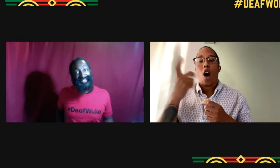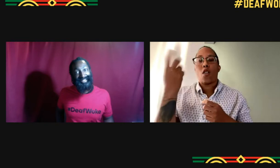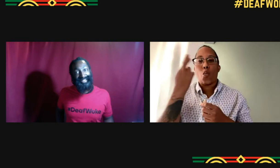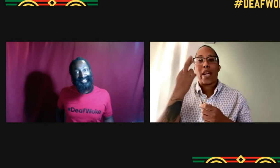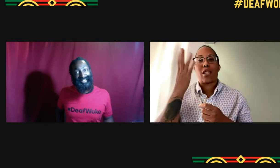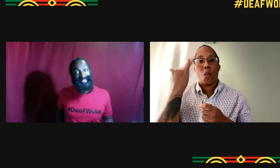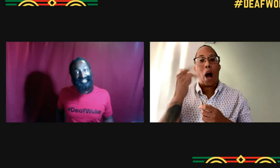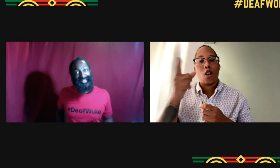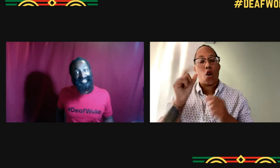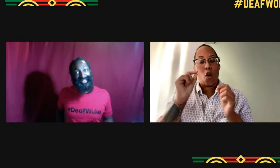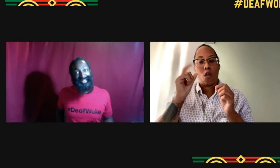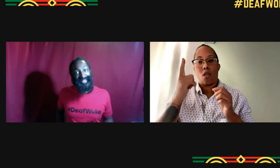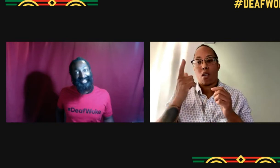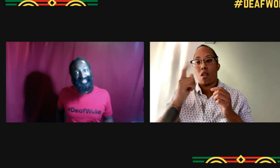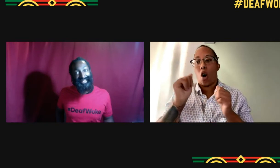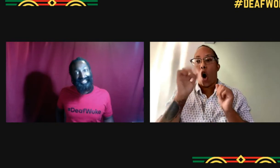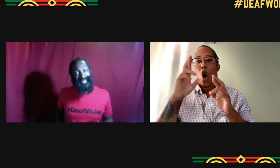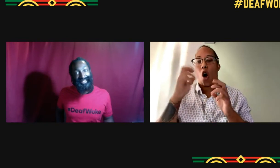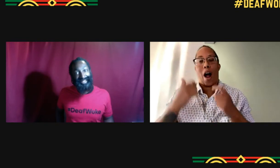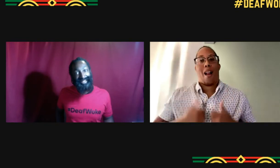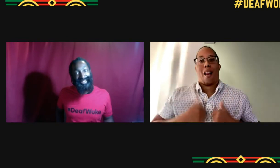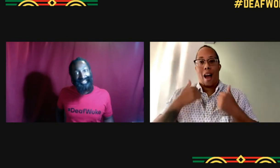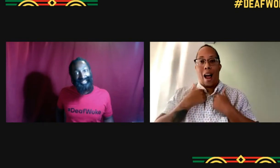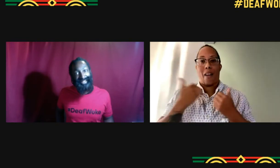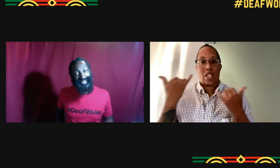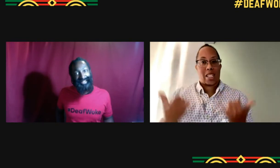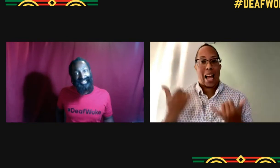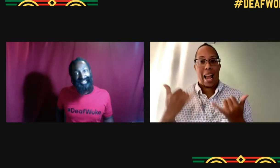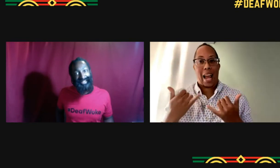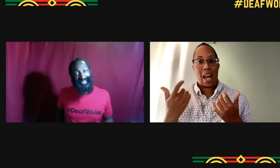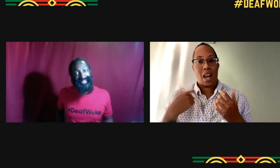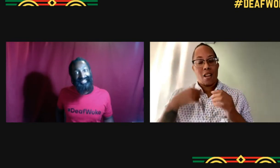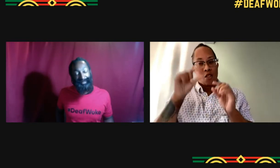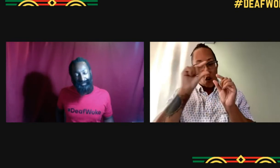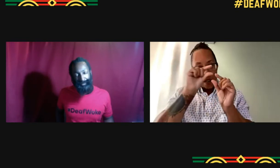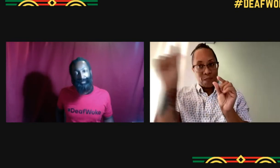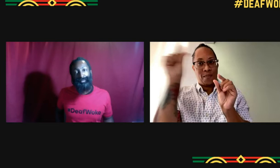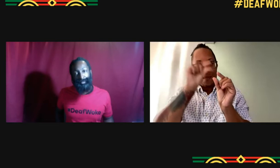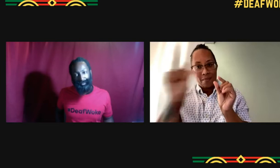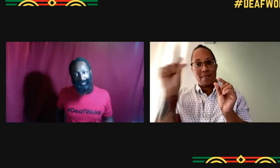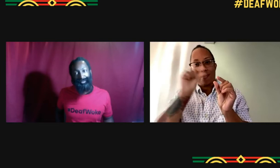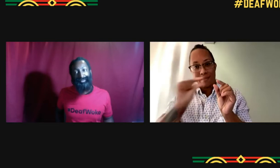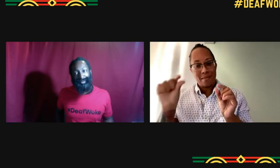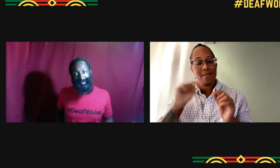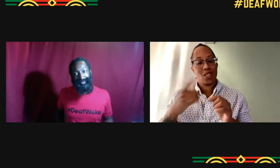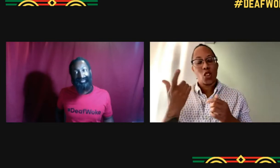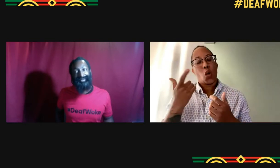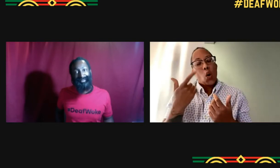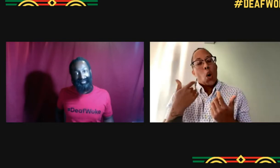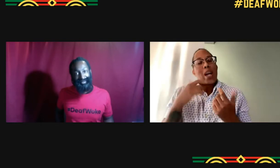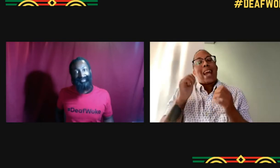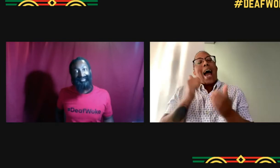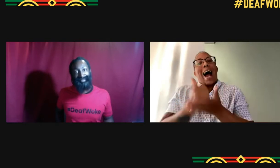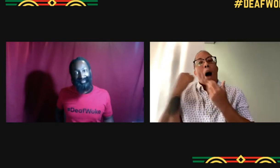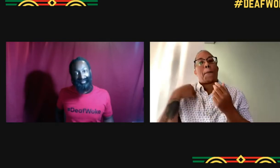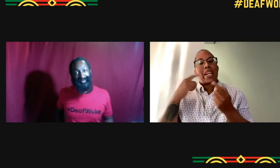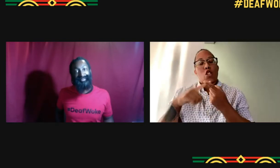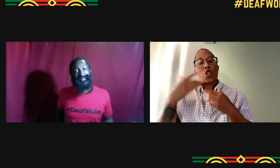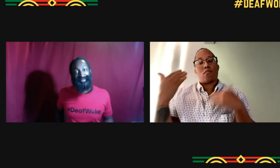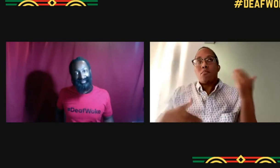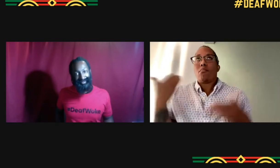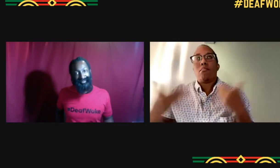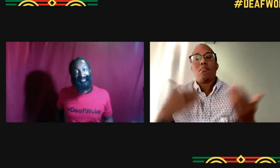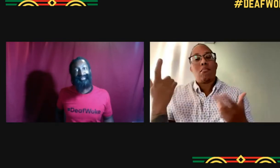this. You are the reason why you are alive today. You know, I have those phrases, those